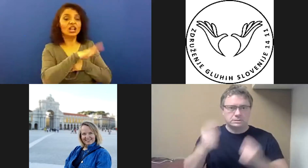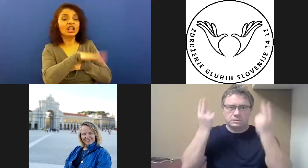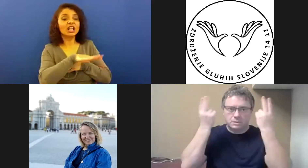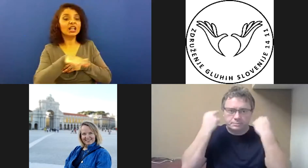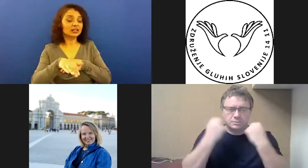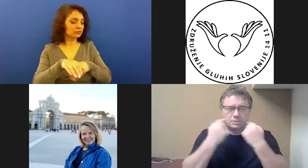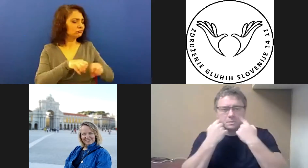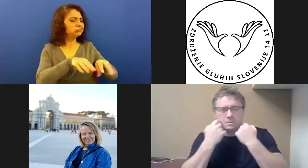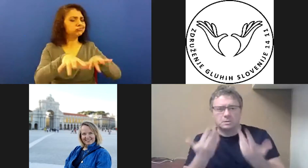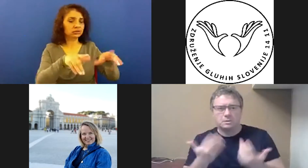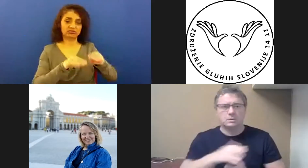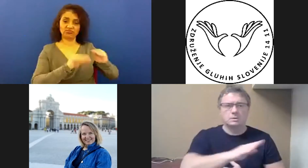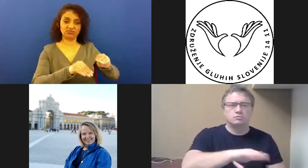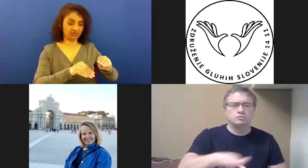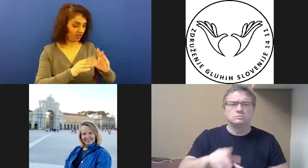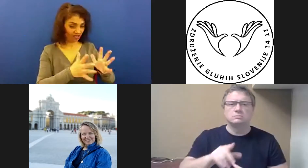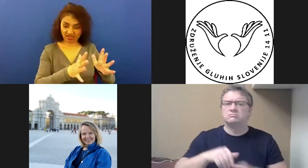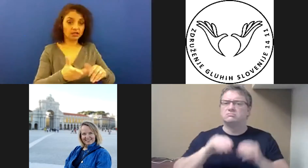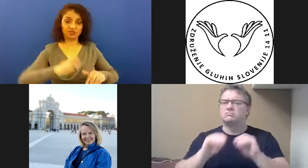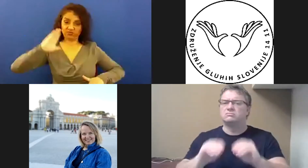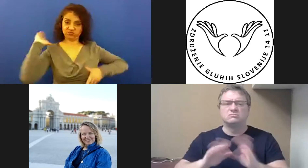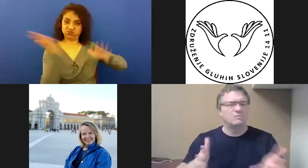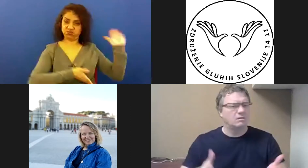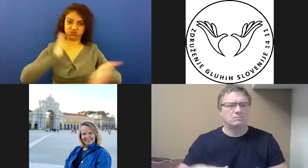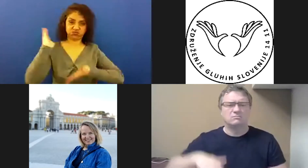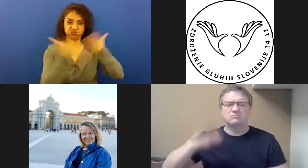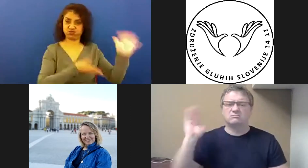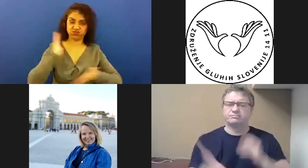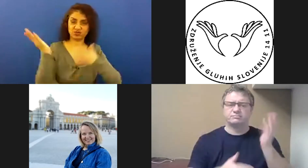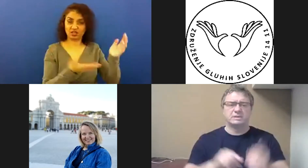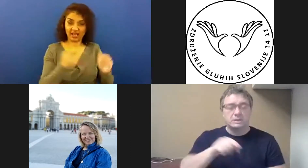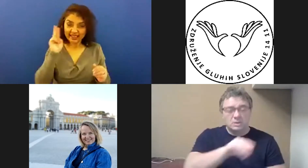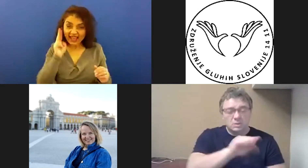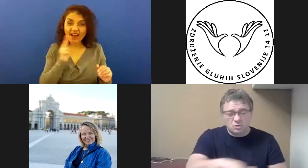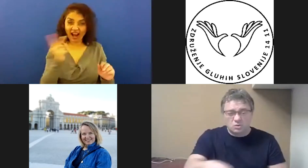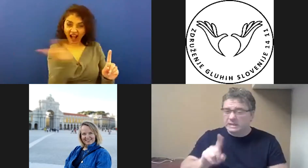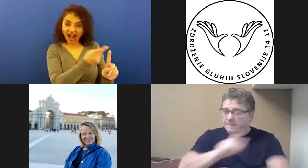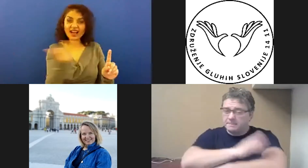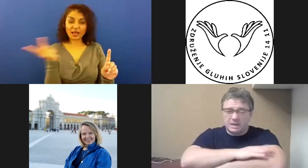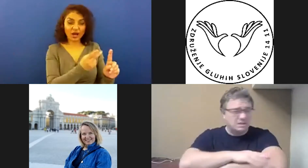So women have to be servants.